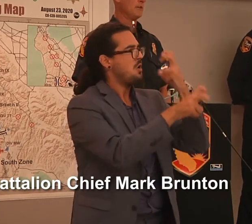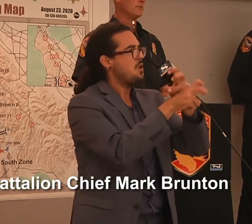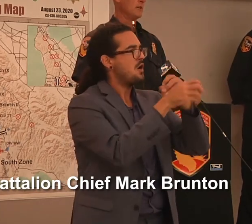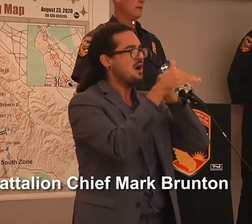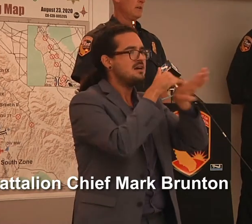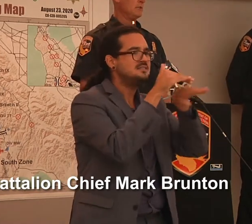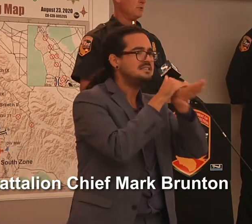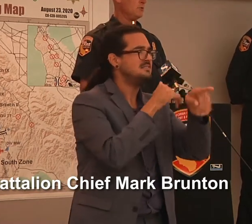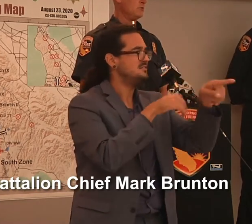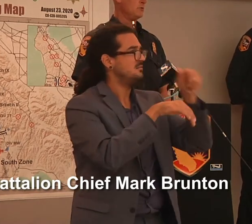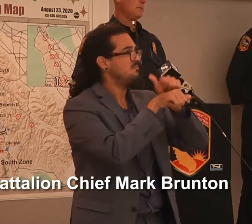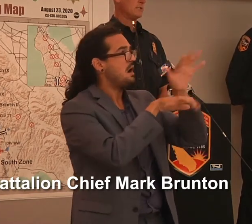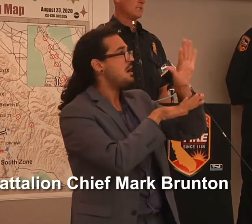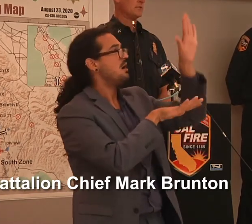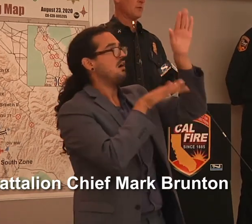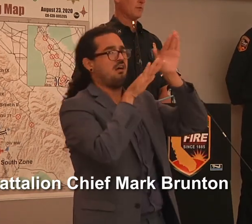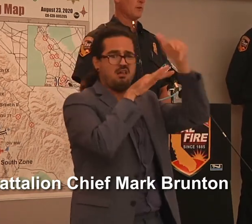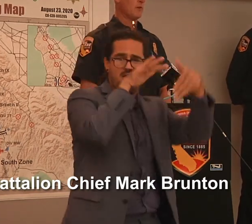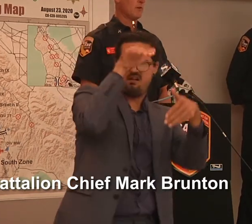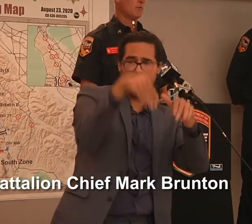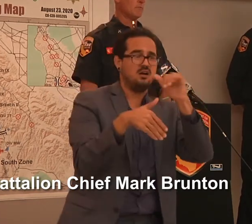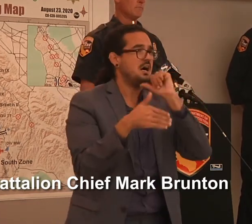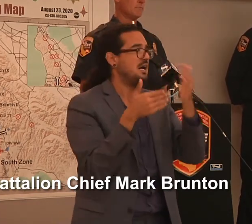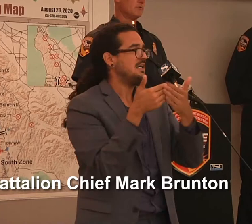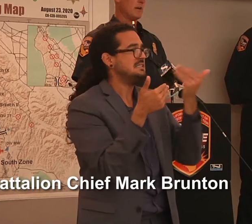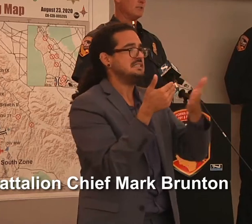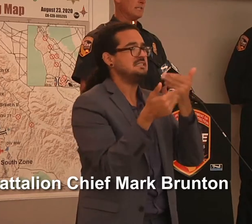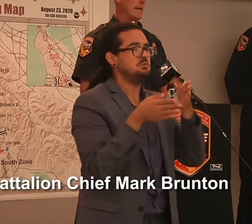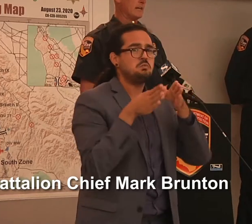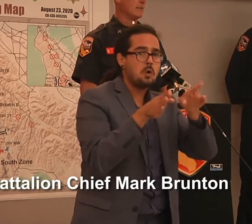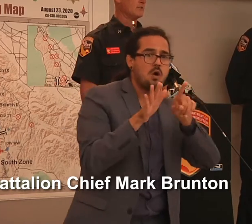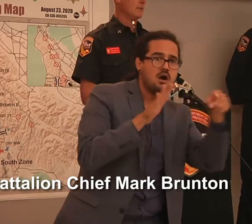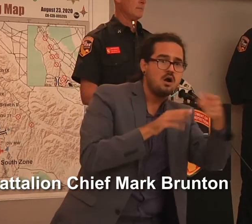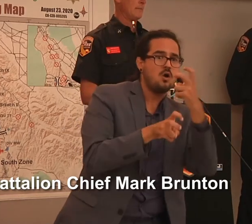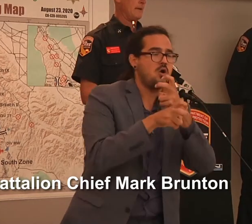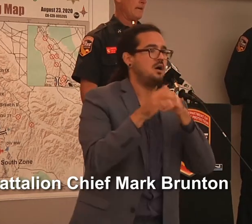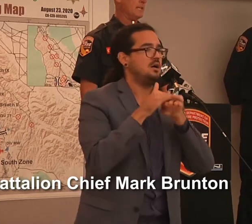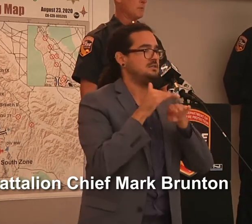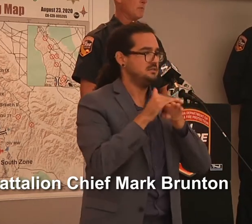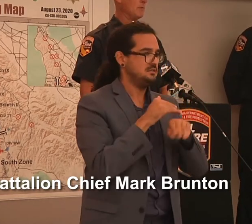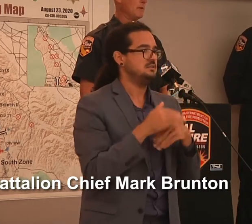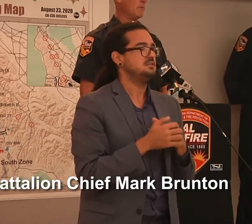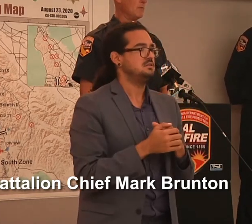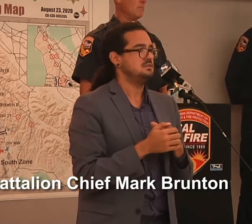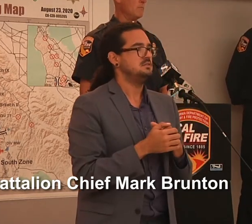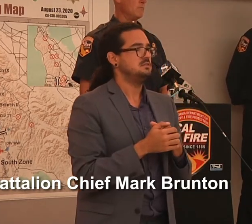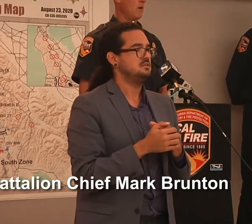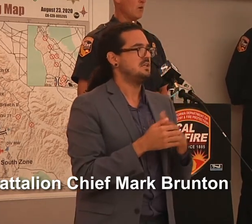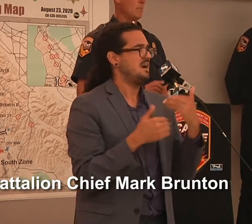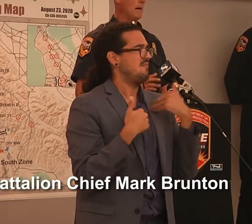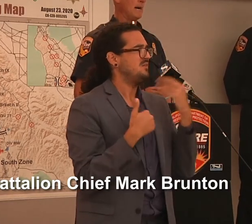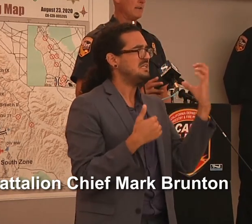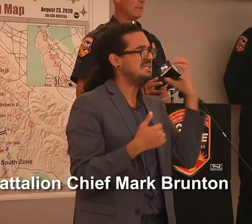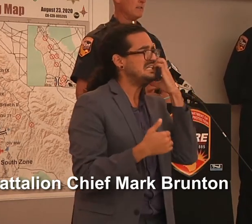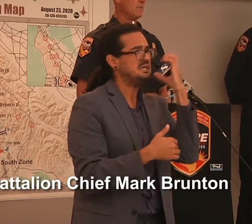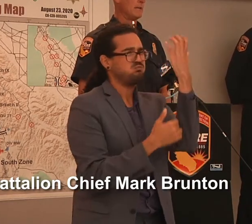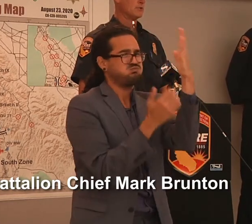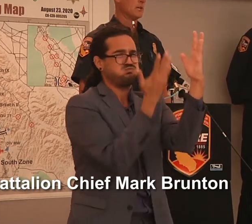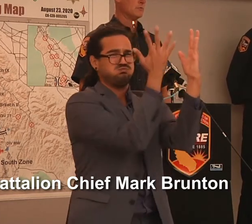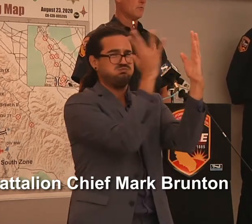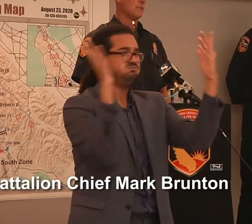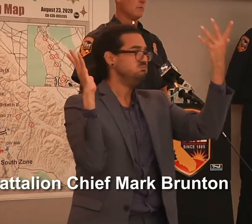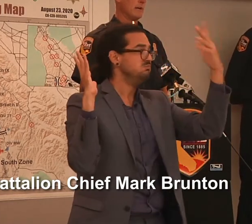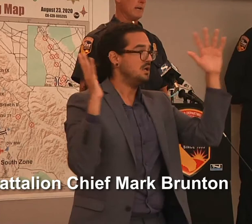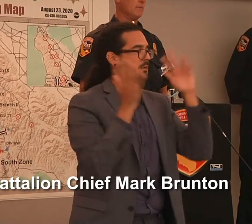fuel loadings to be successful with our strategy and tactics. And that is probably, all combined, the